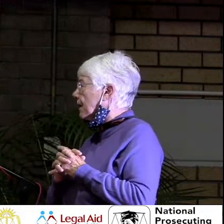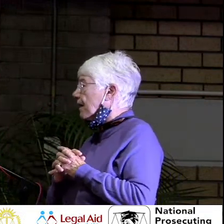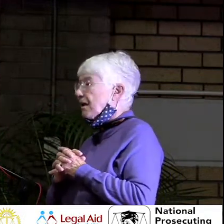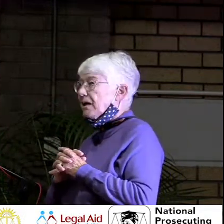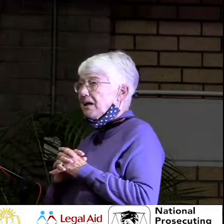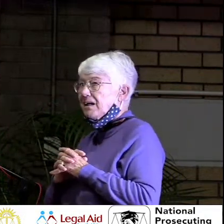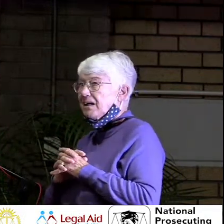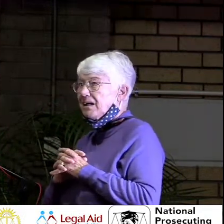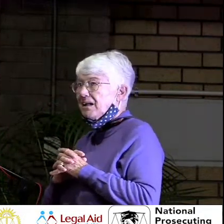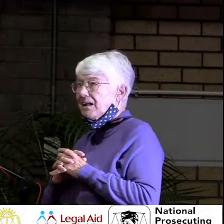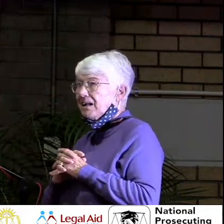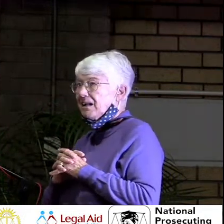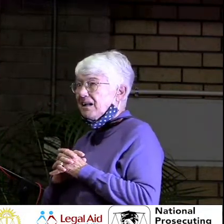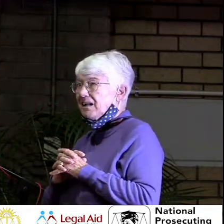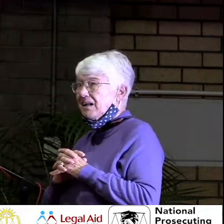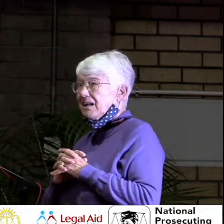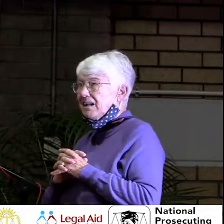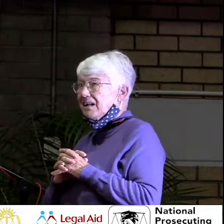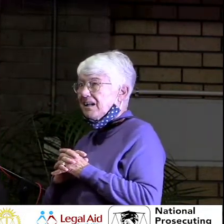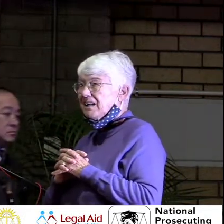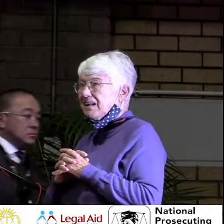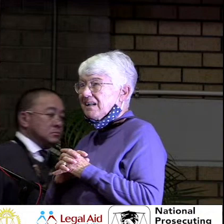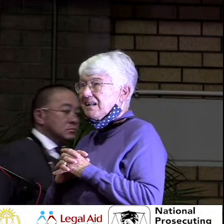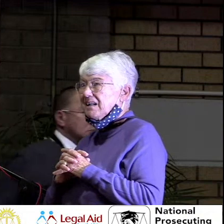There is a need to assist there.